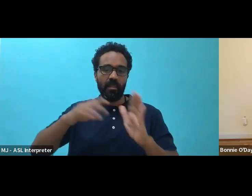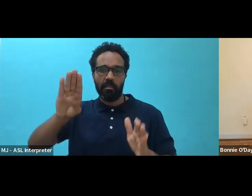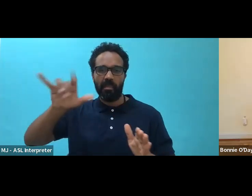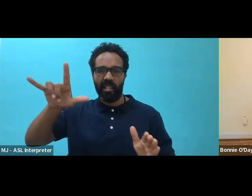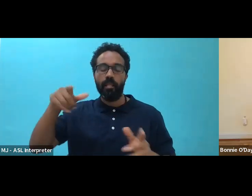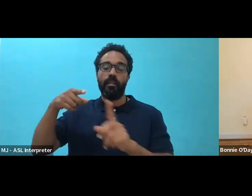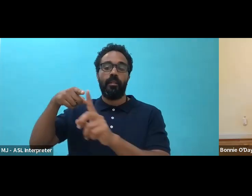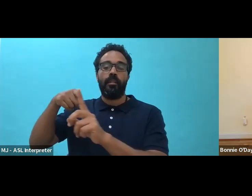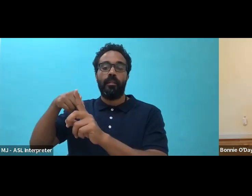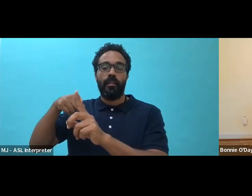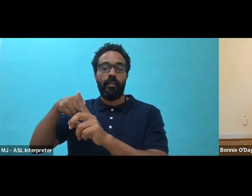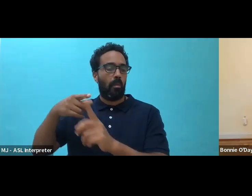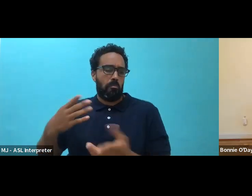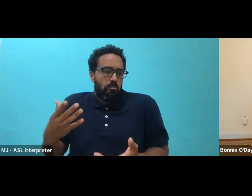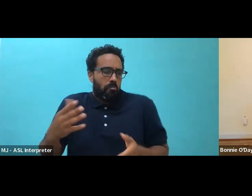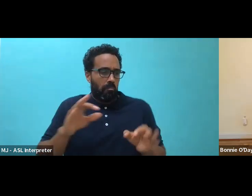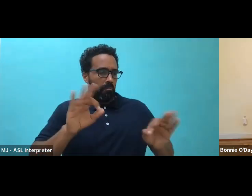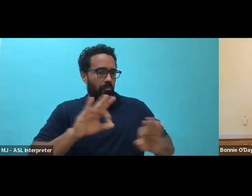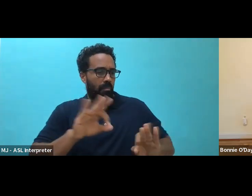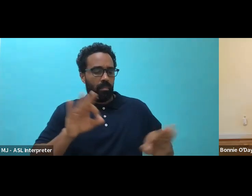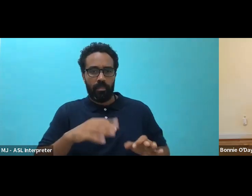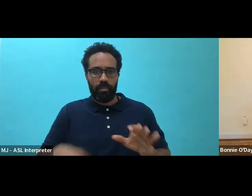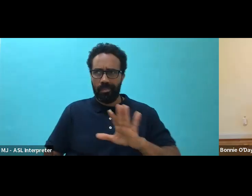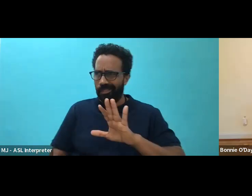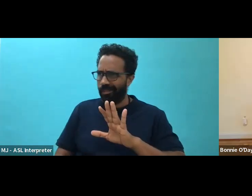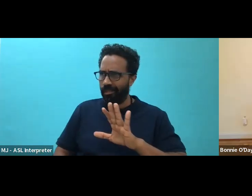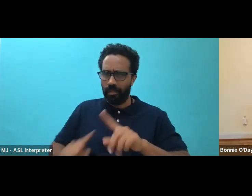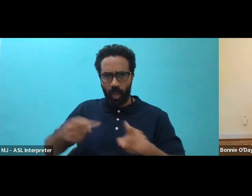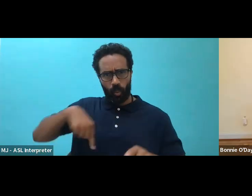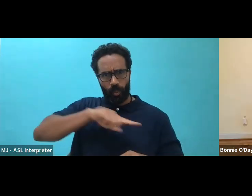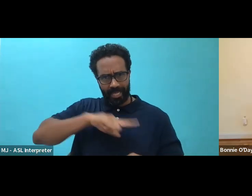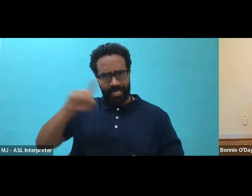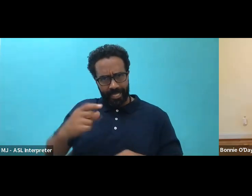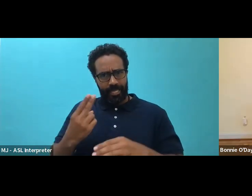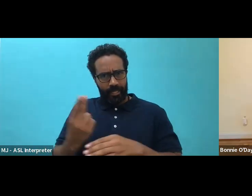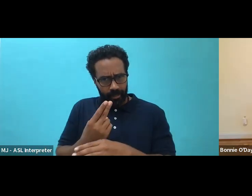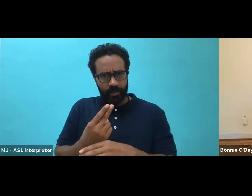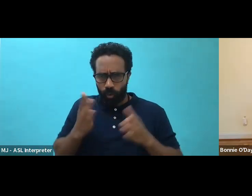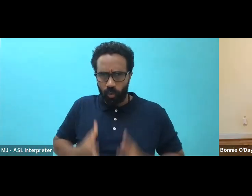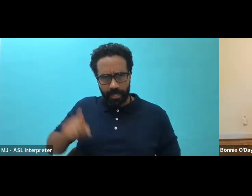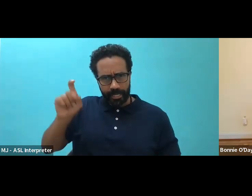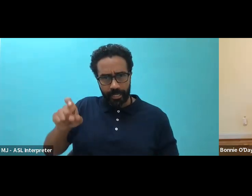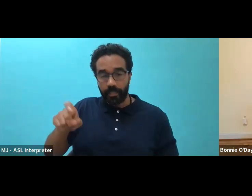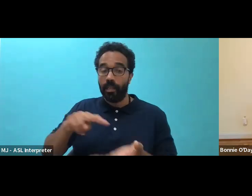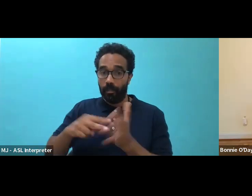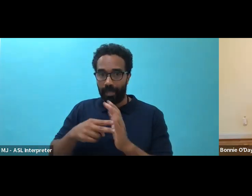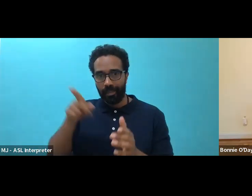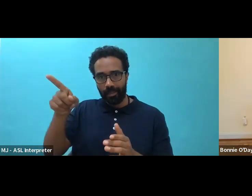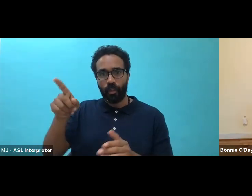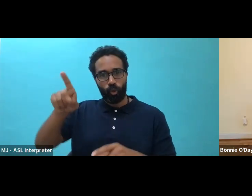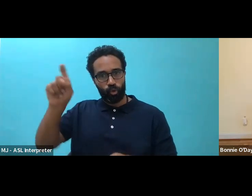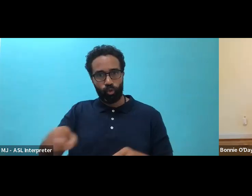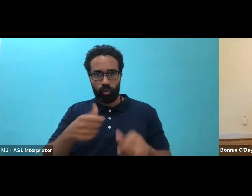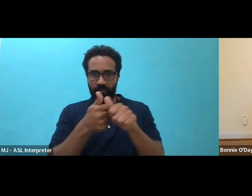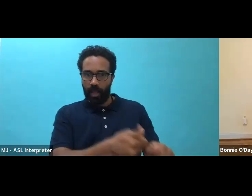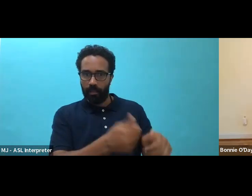know that the Boston Center will focus on transportation because that's what consumers want. It's very important